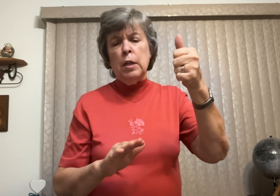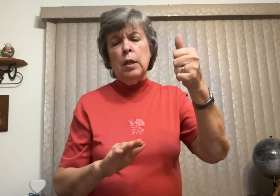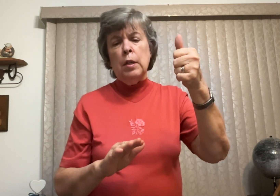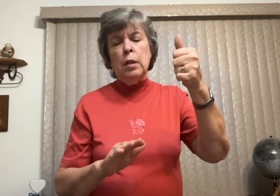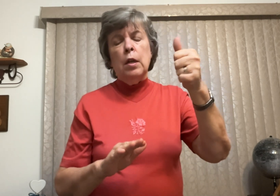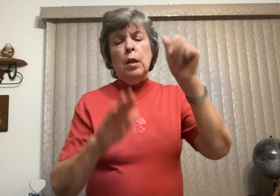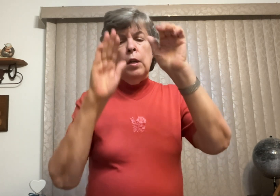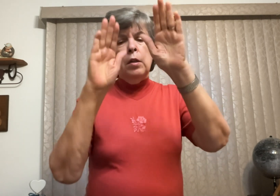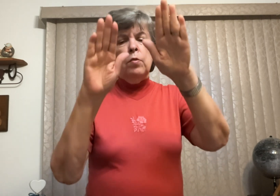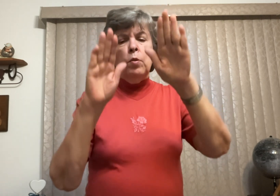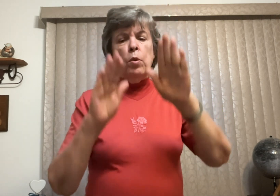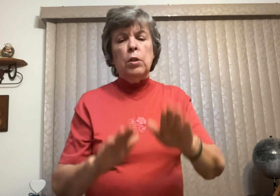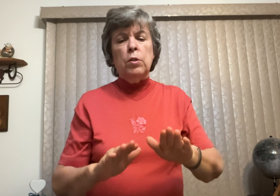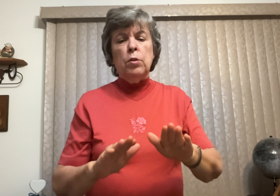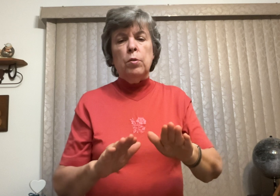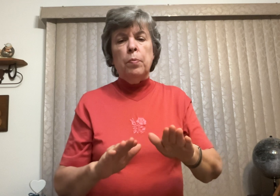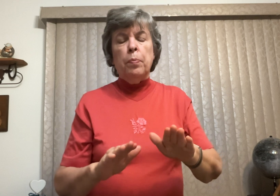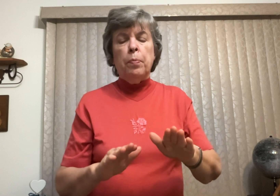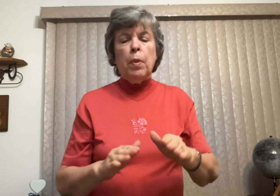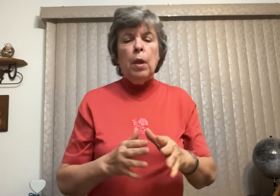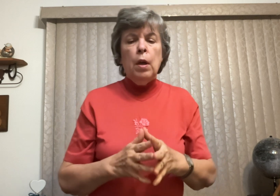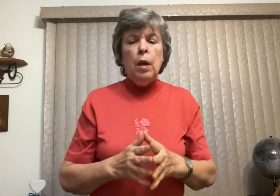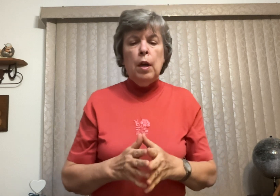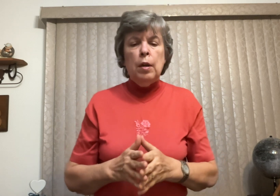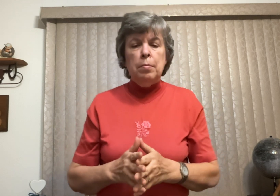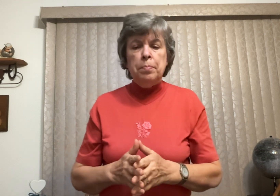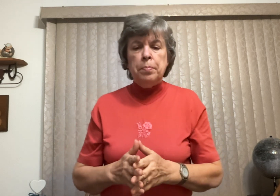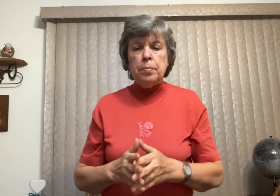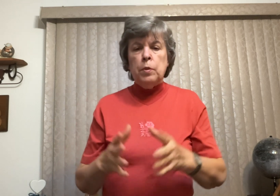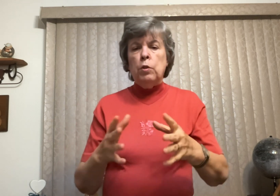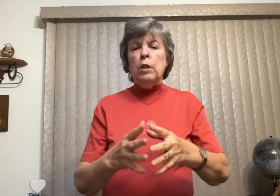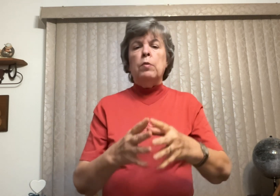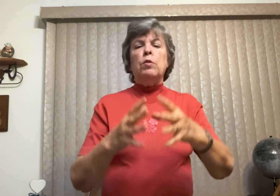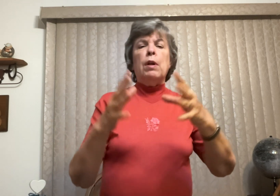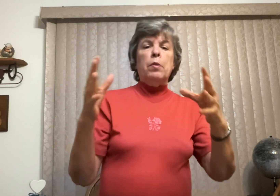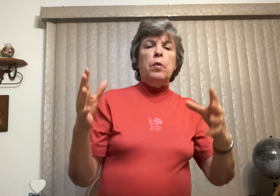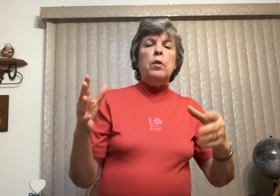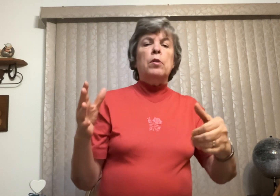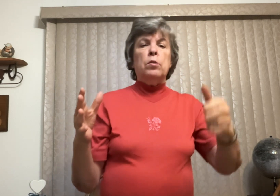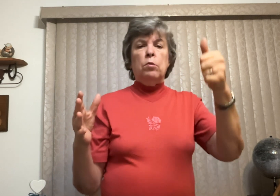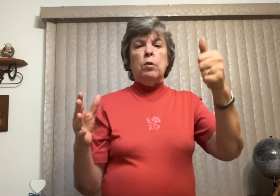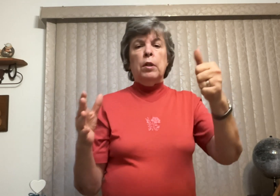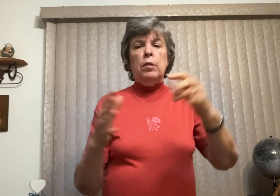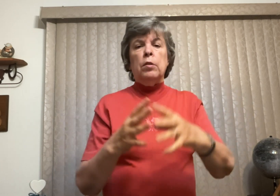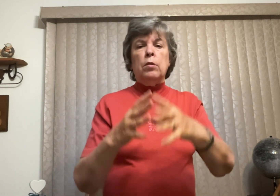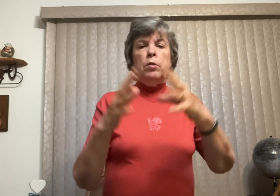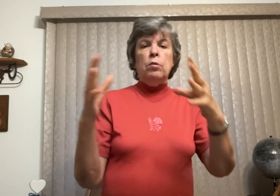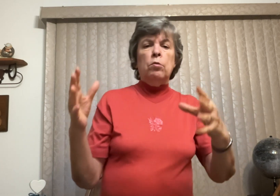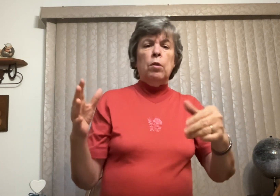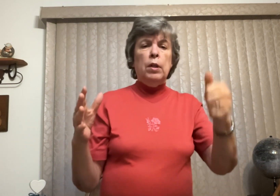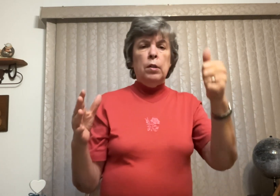again if you wanted to. You could even do that with this, great,